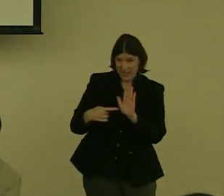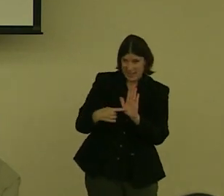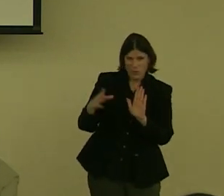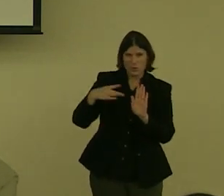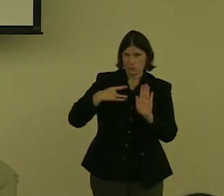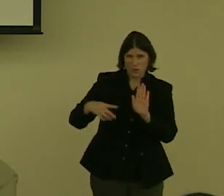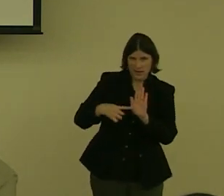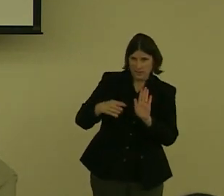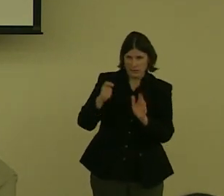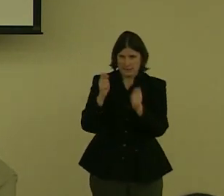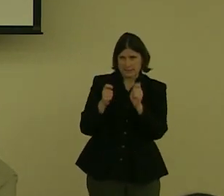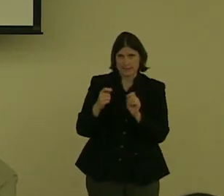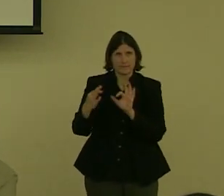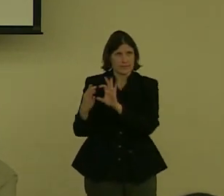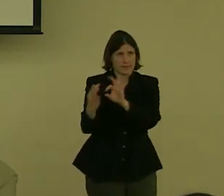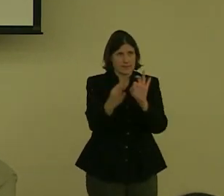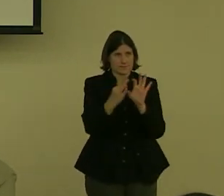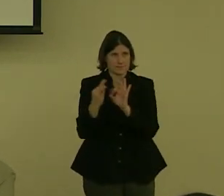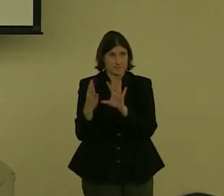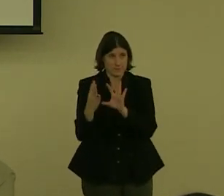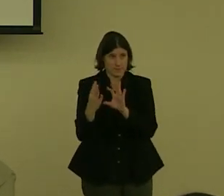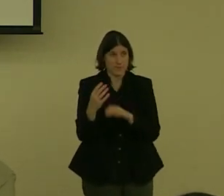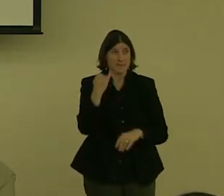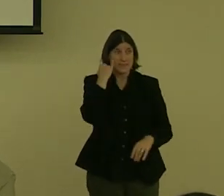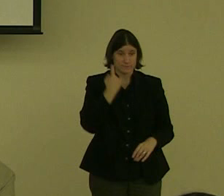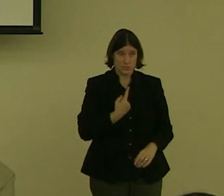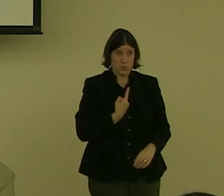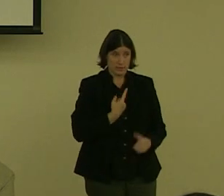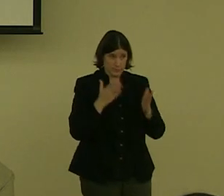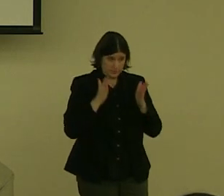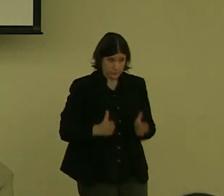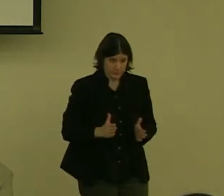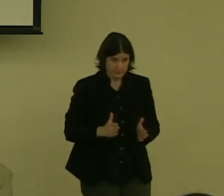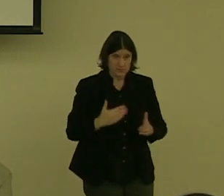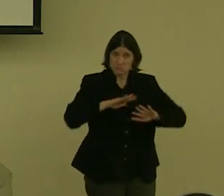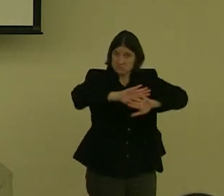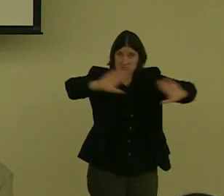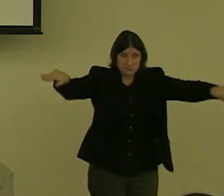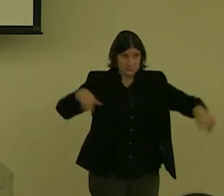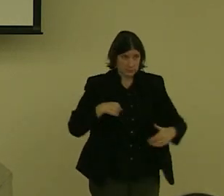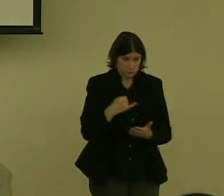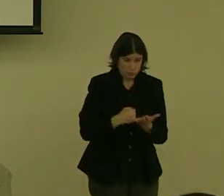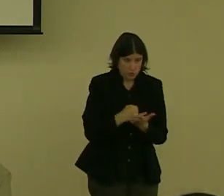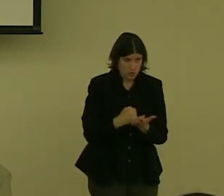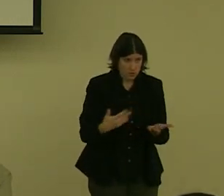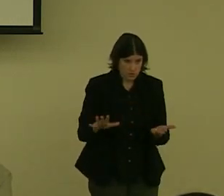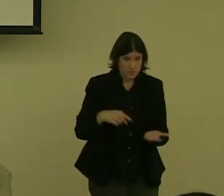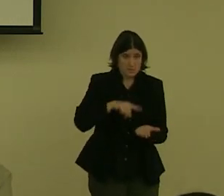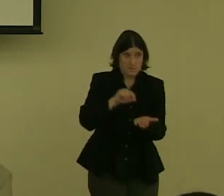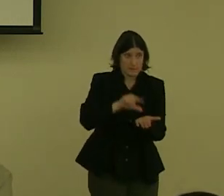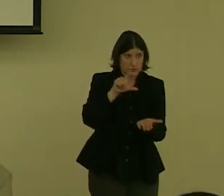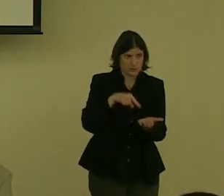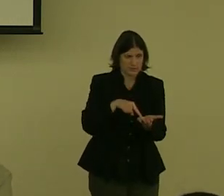be useful in one sense, but in another sense, I'm of this more author function idea, where you